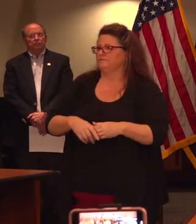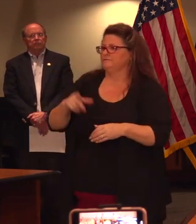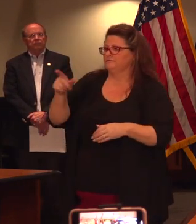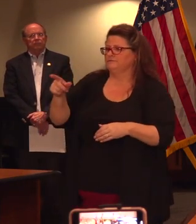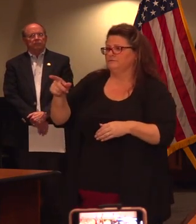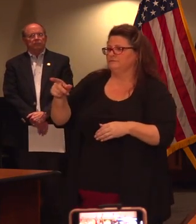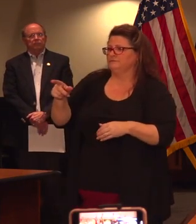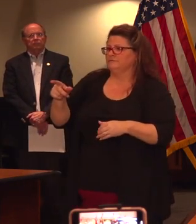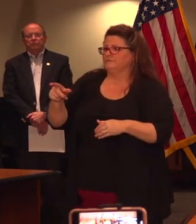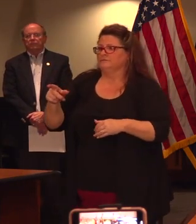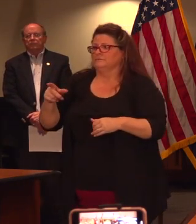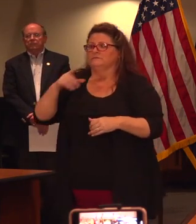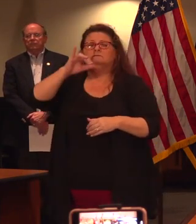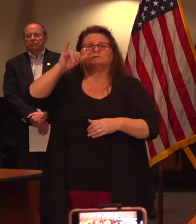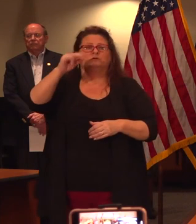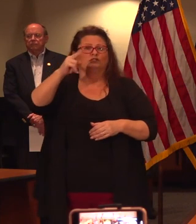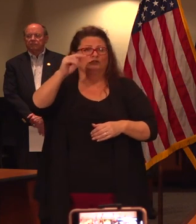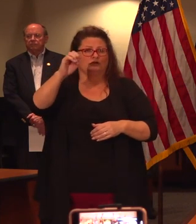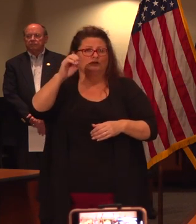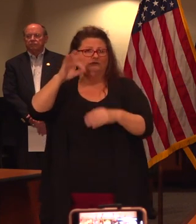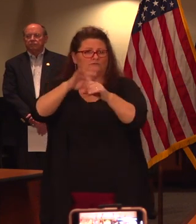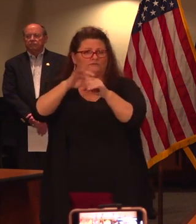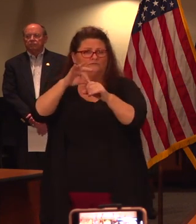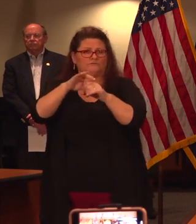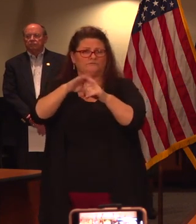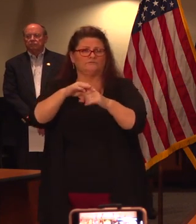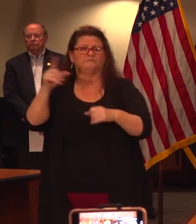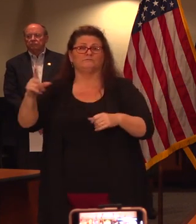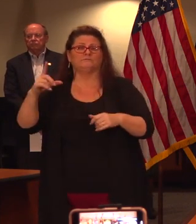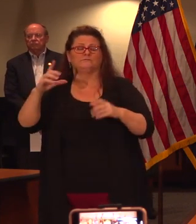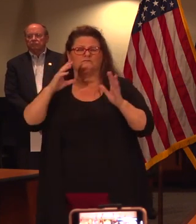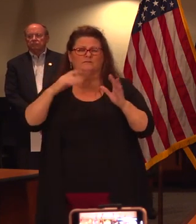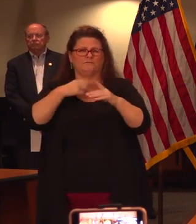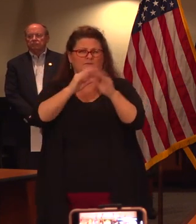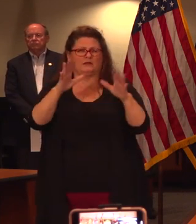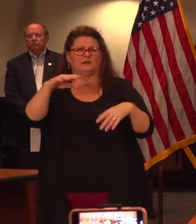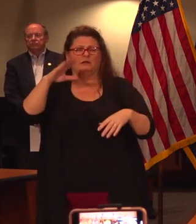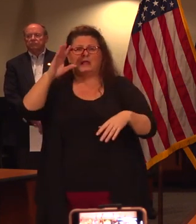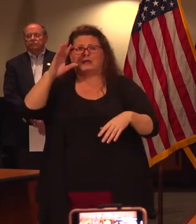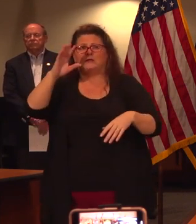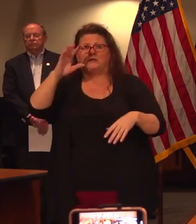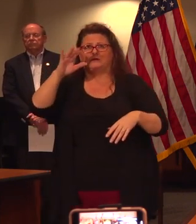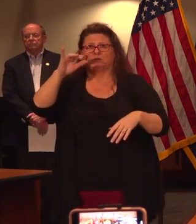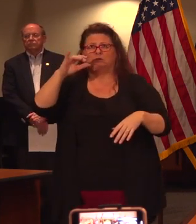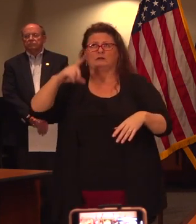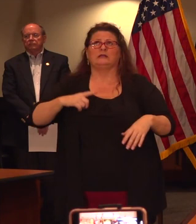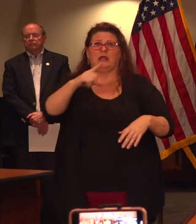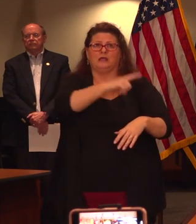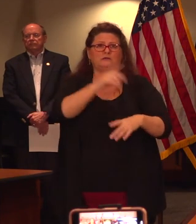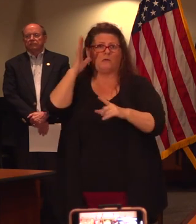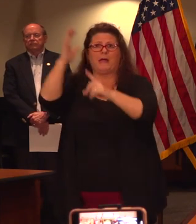question about the June primary, lawmakers have come back after the June 9th primary to make possible